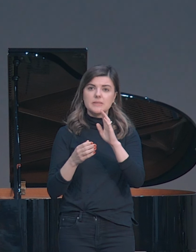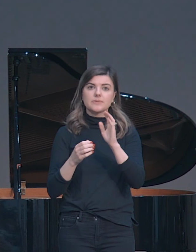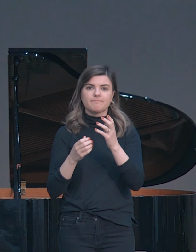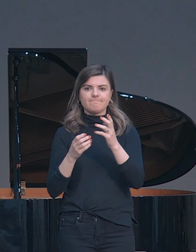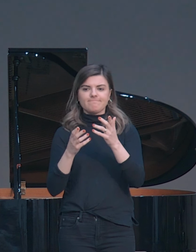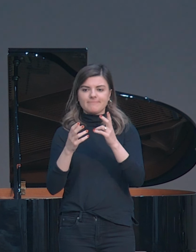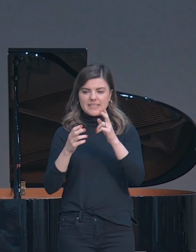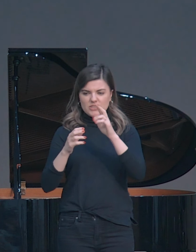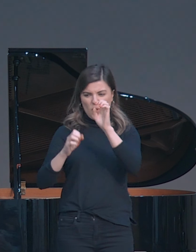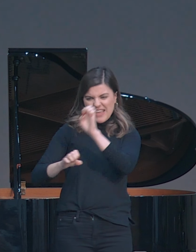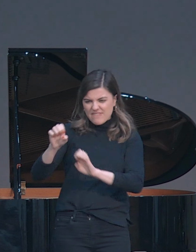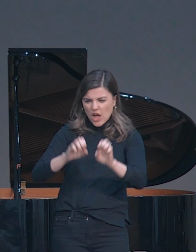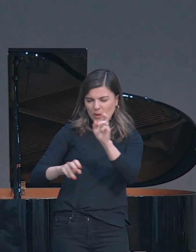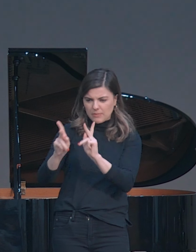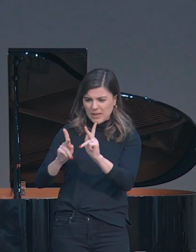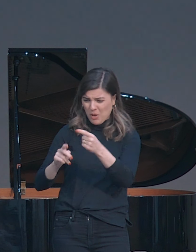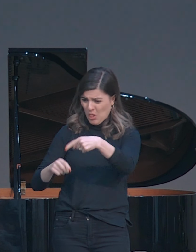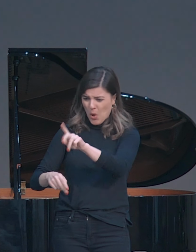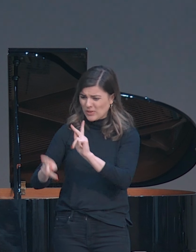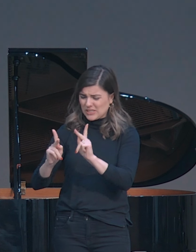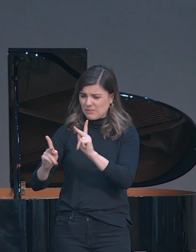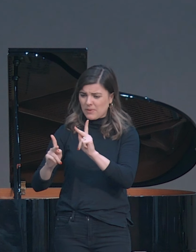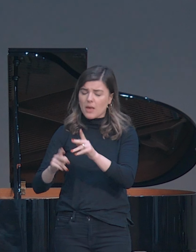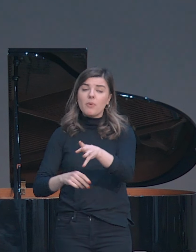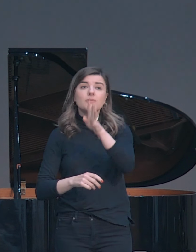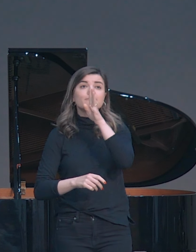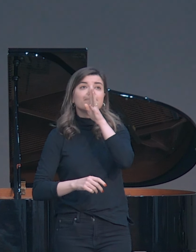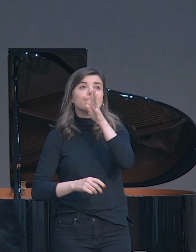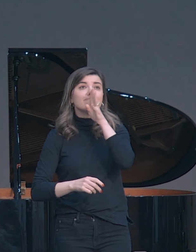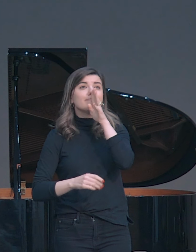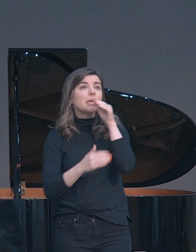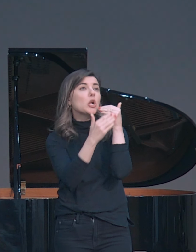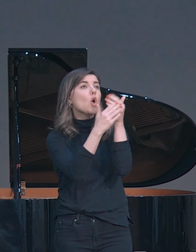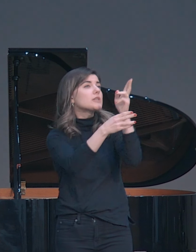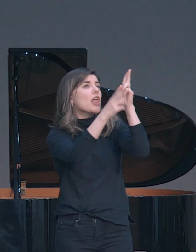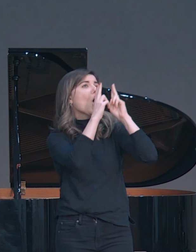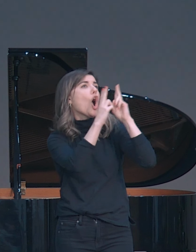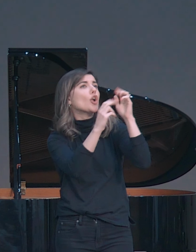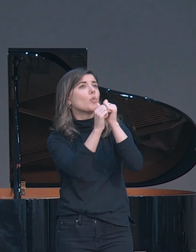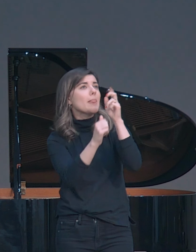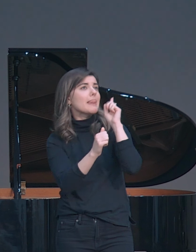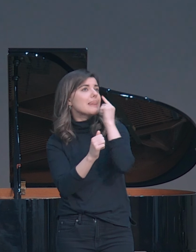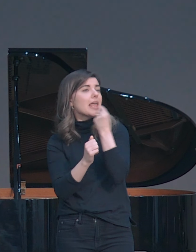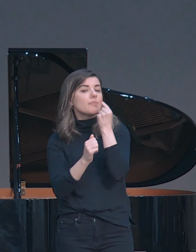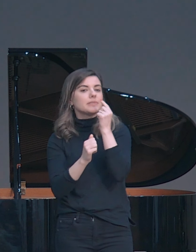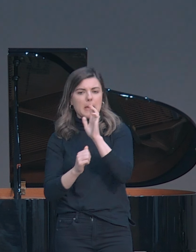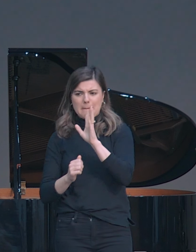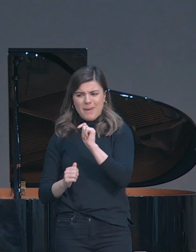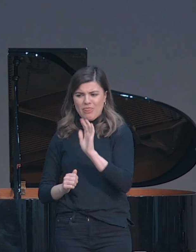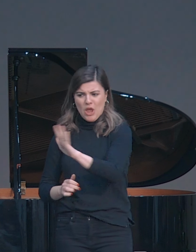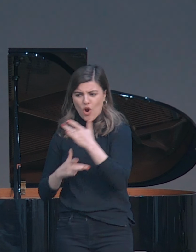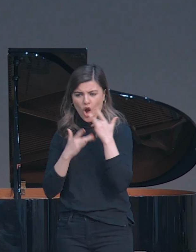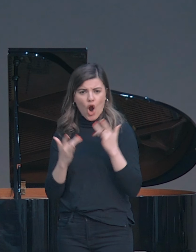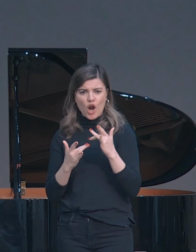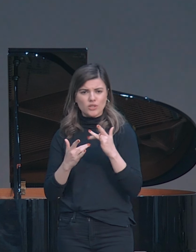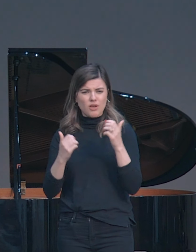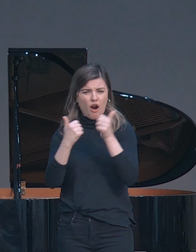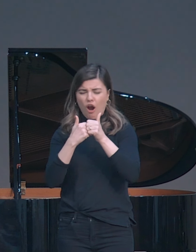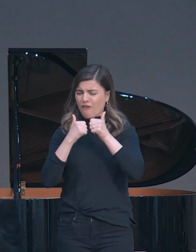of his people. This people draw near to me with their mouth. They honor me with their lips, but their hearts